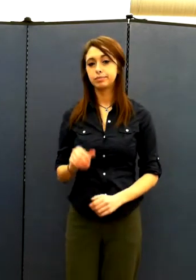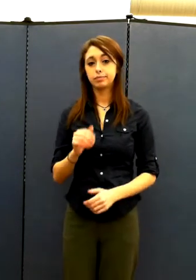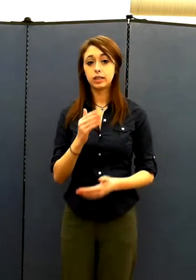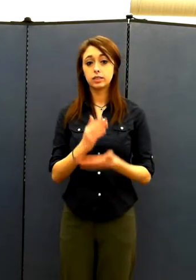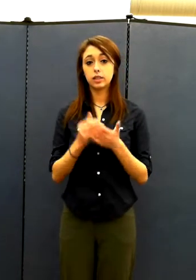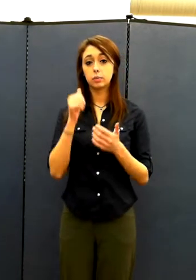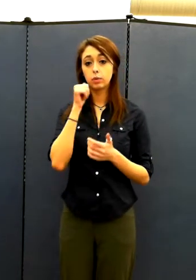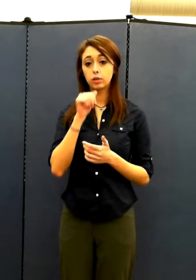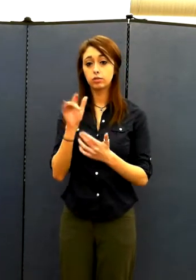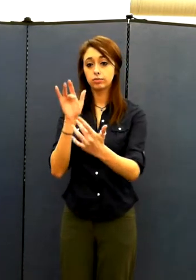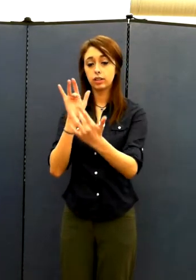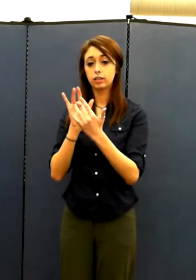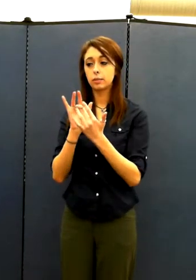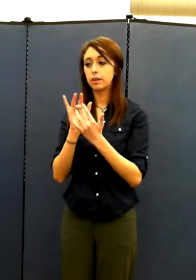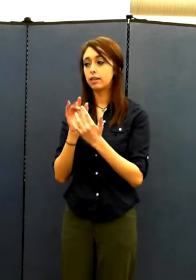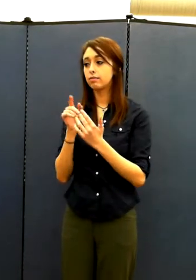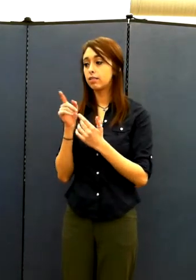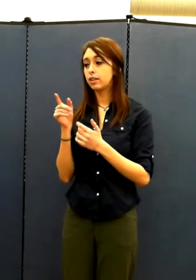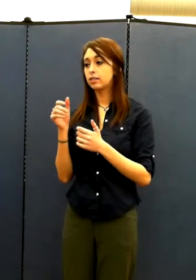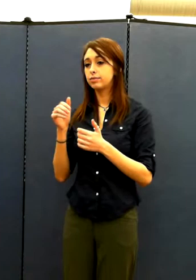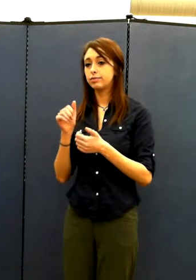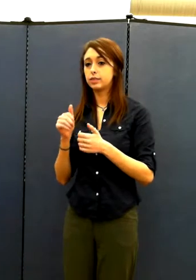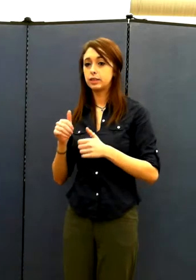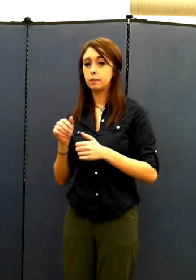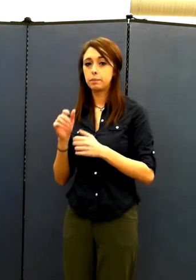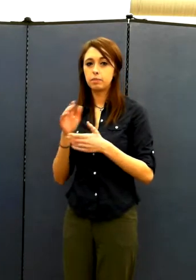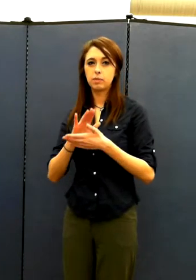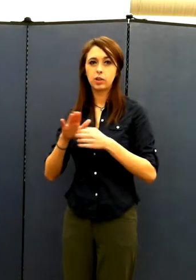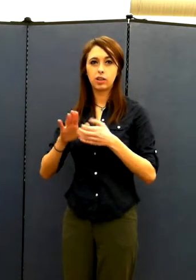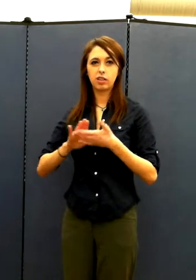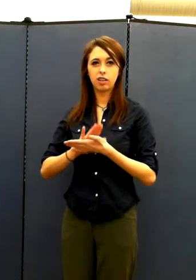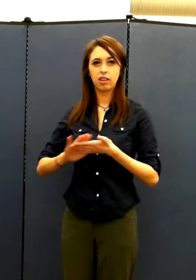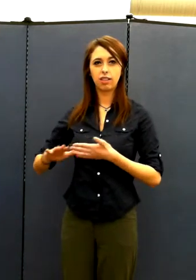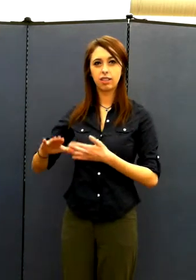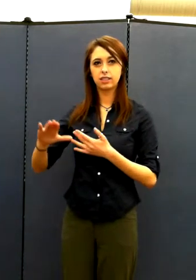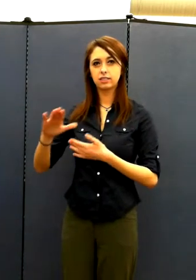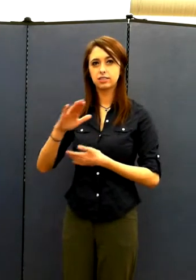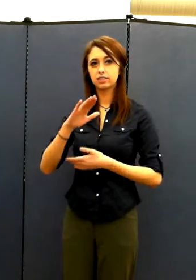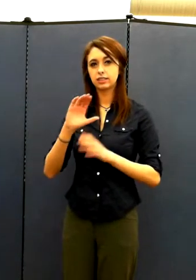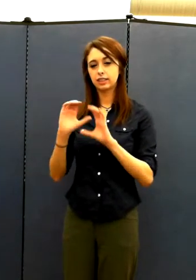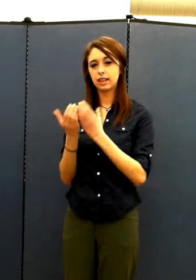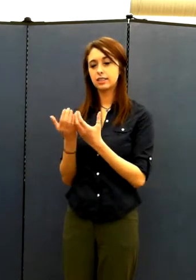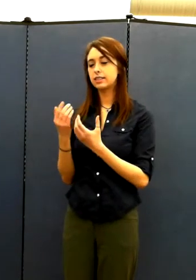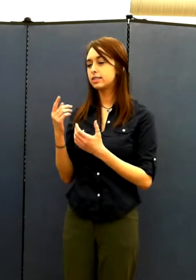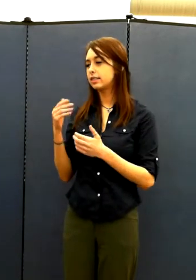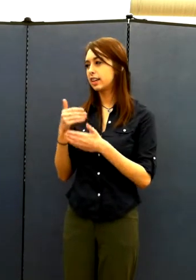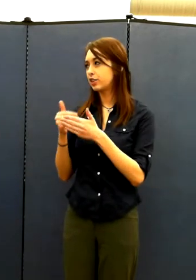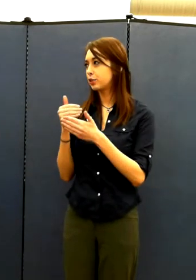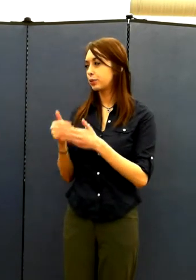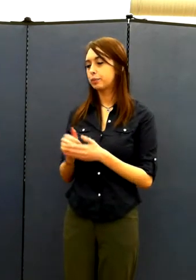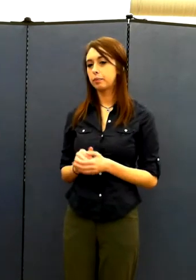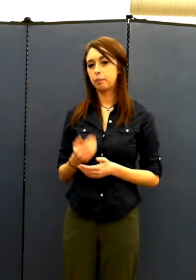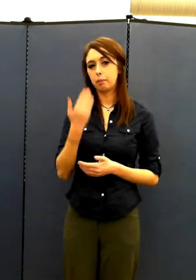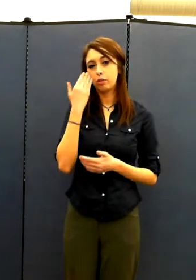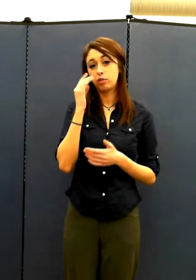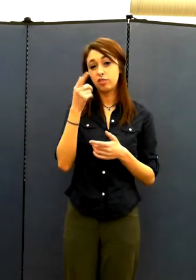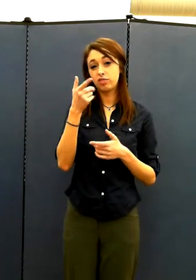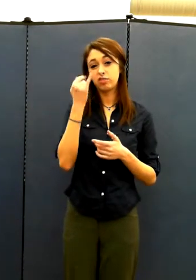college classes at a college near you, so I didn't know if maybe you'd be interested in interpreting these classes. So it's very good,